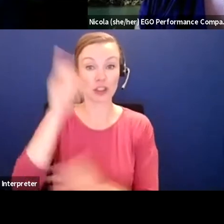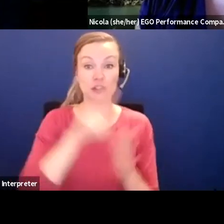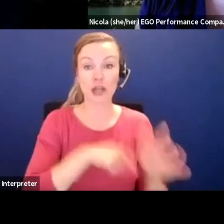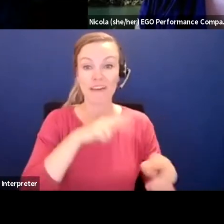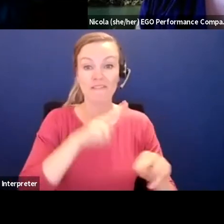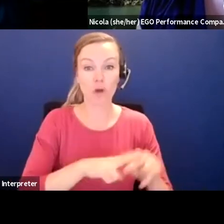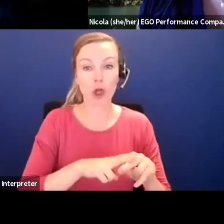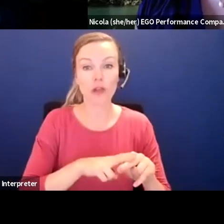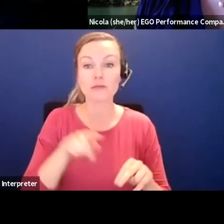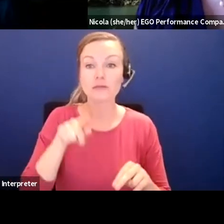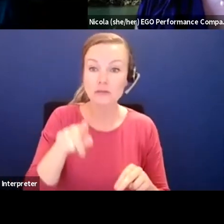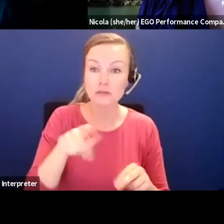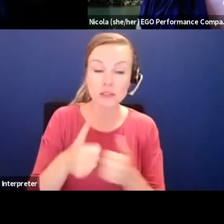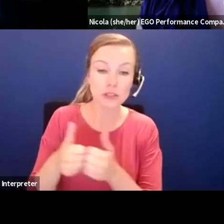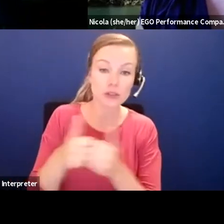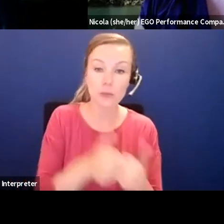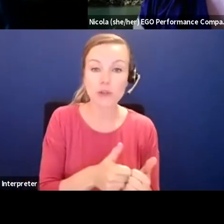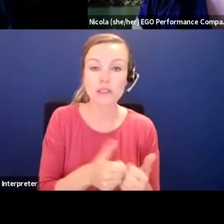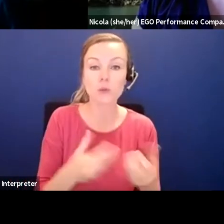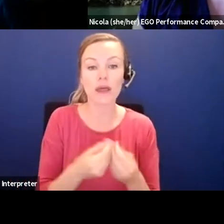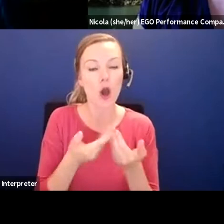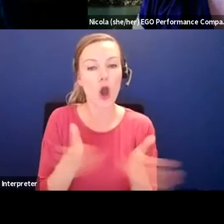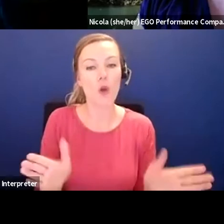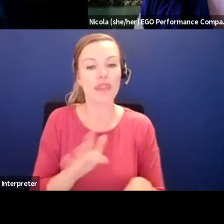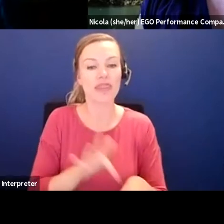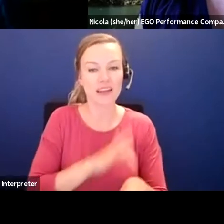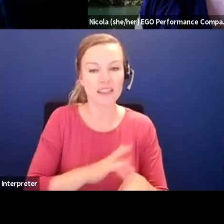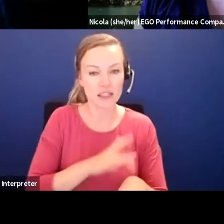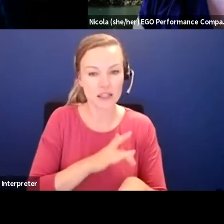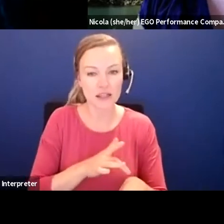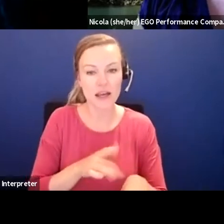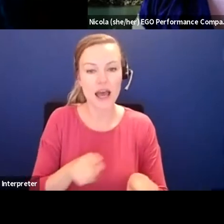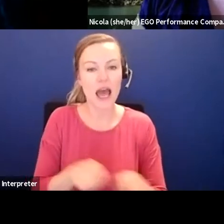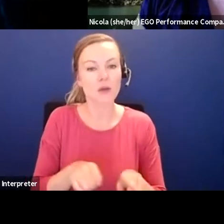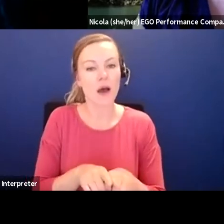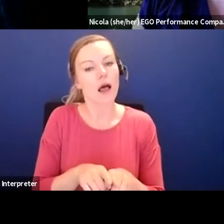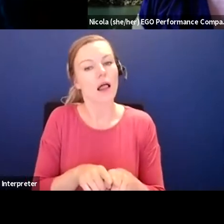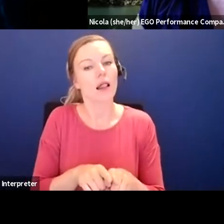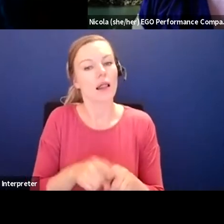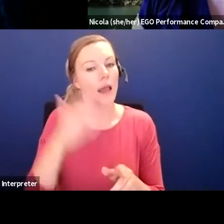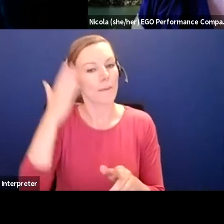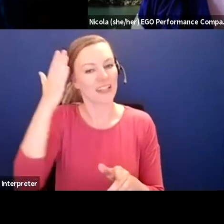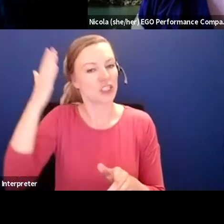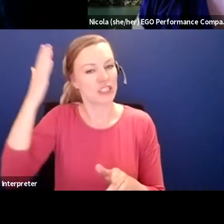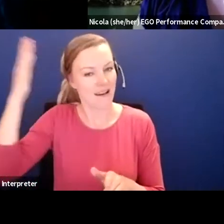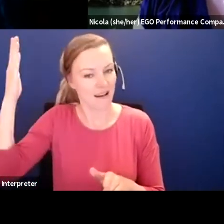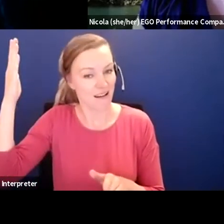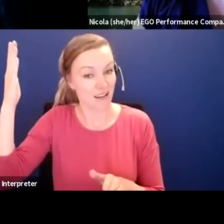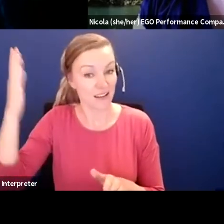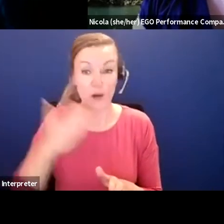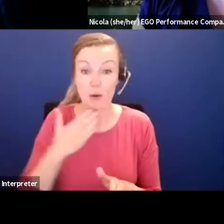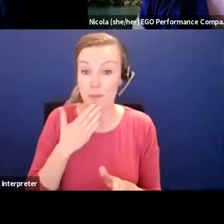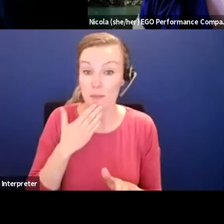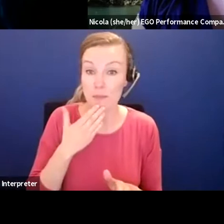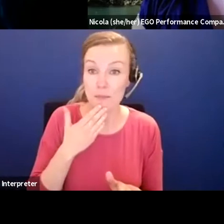going to be supported by Open Theatre and Imagineer for his presentation today. So I'll take it over. I believe